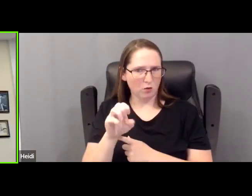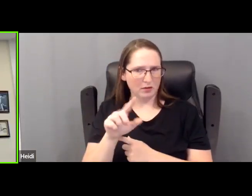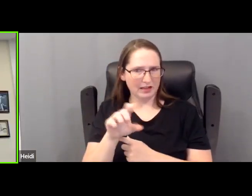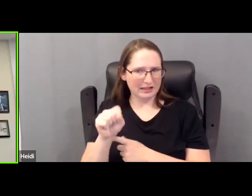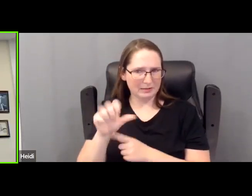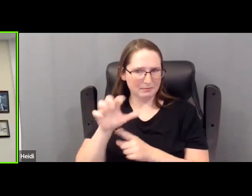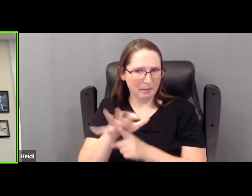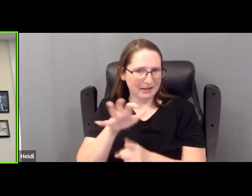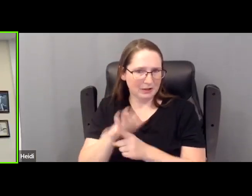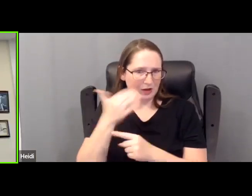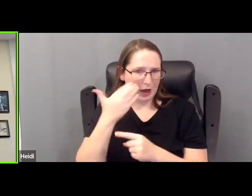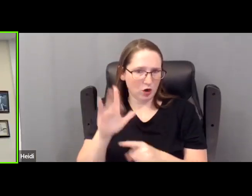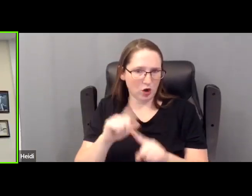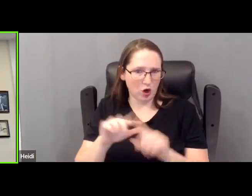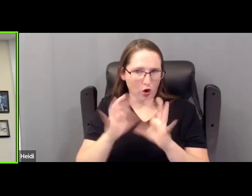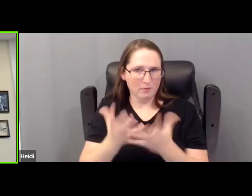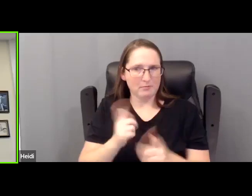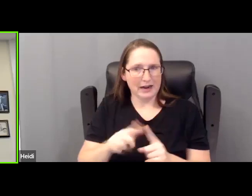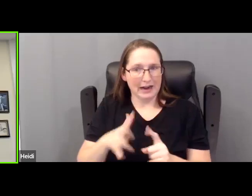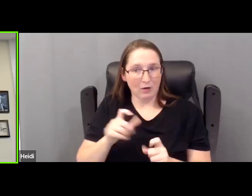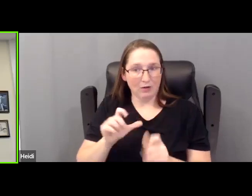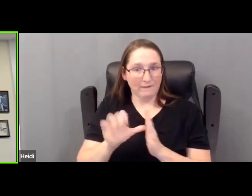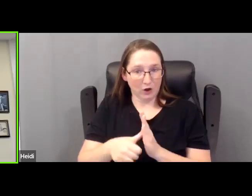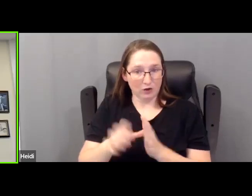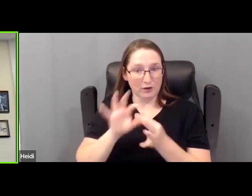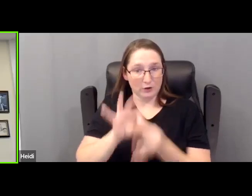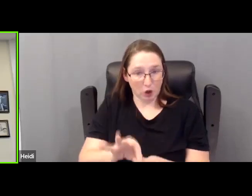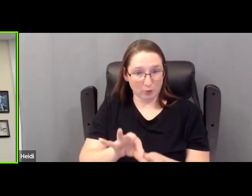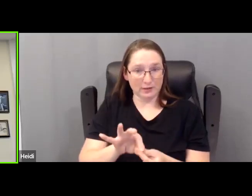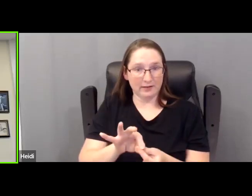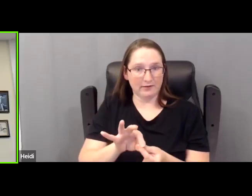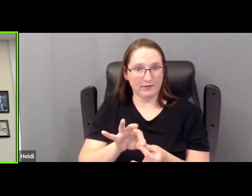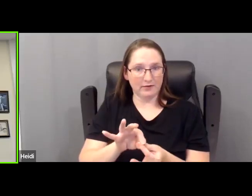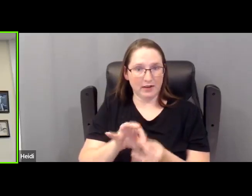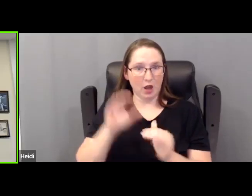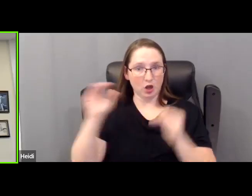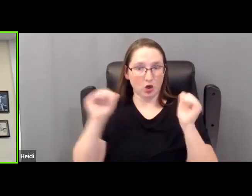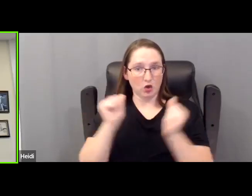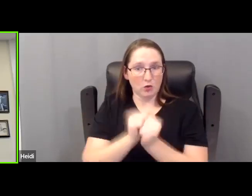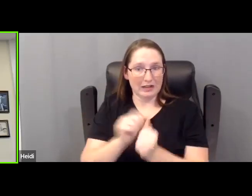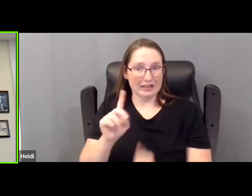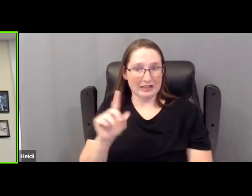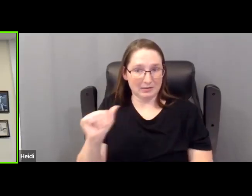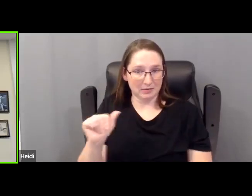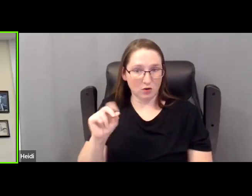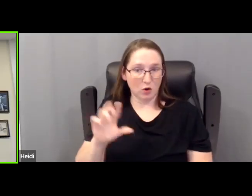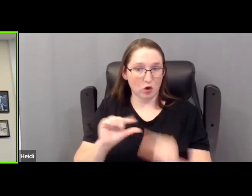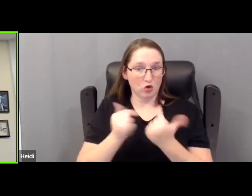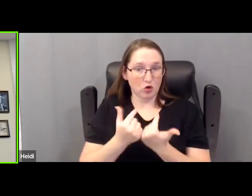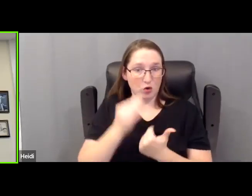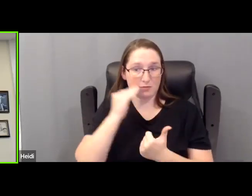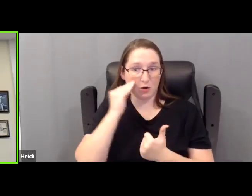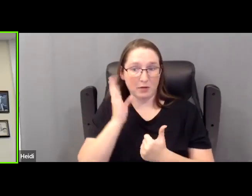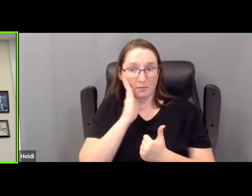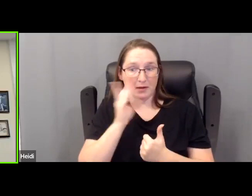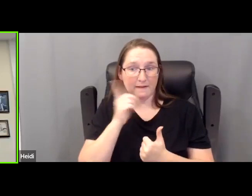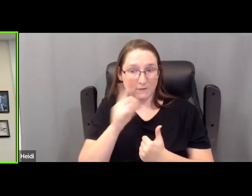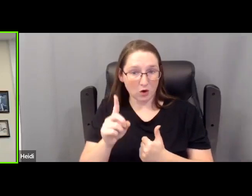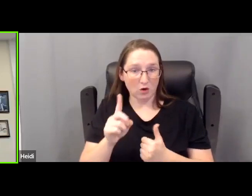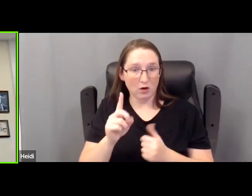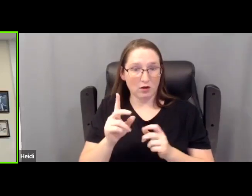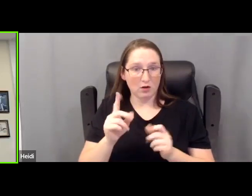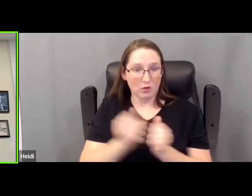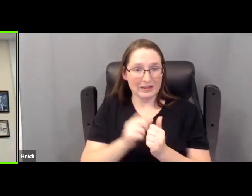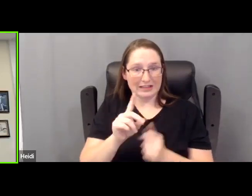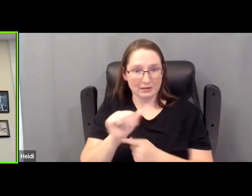know. I just wanted to assure you that in terms of adults with disabilities or group home beds for adults with disabilities,